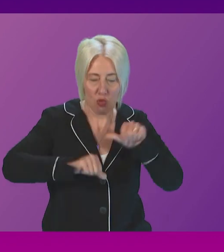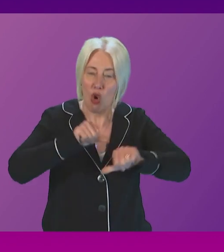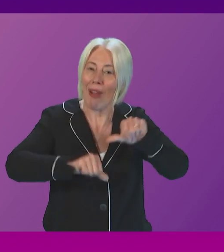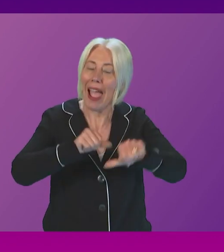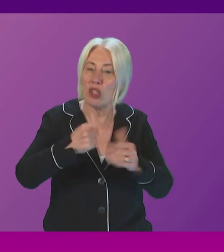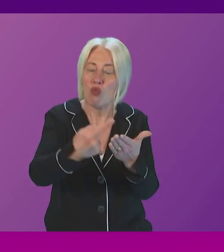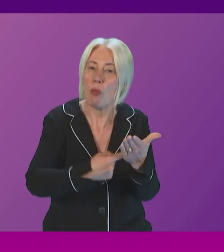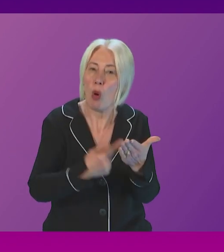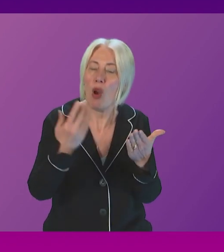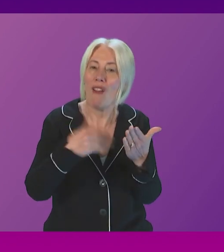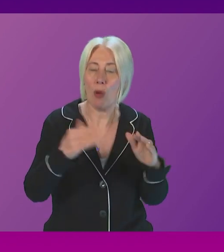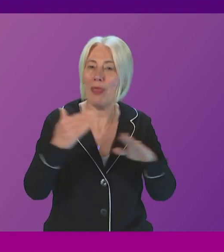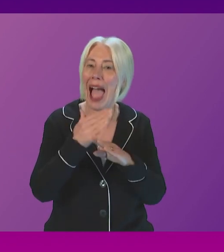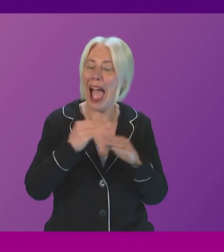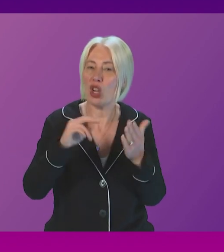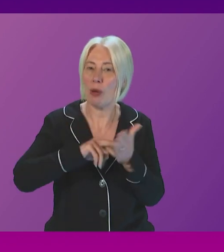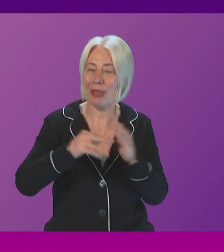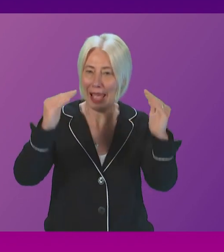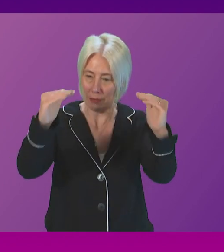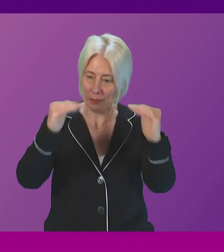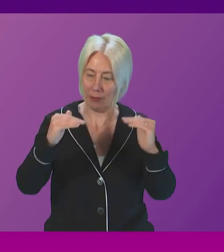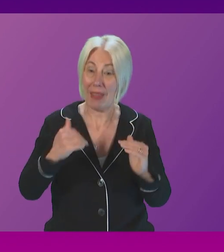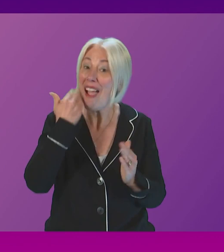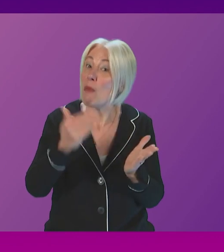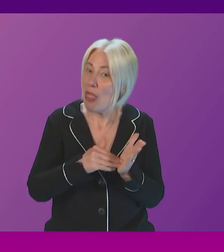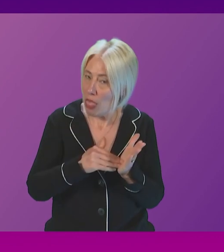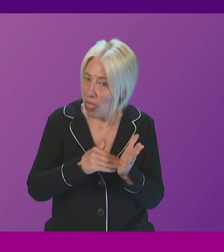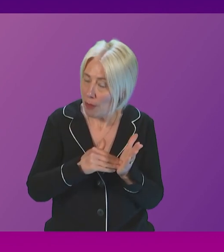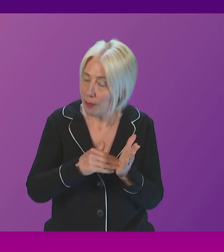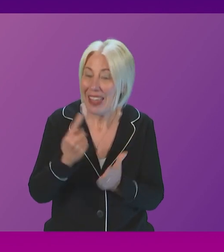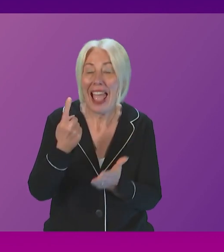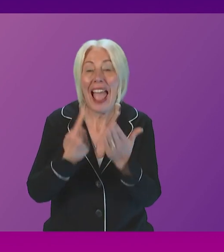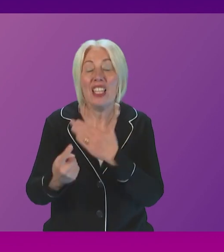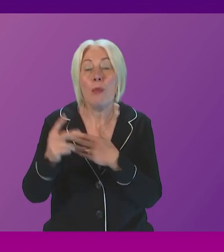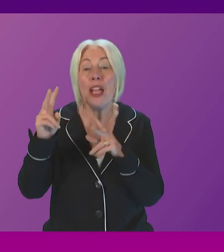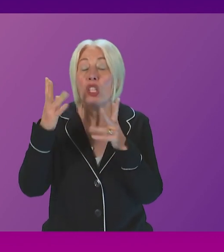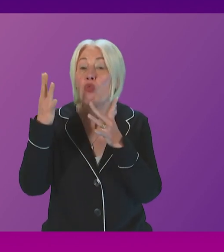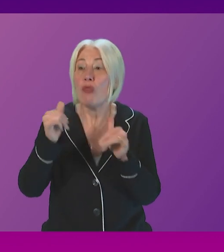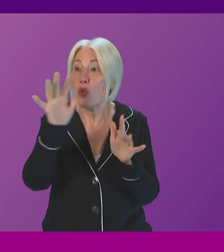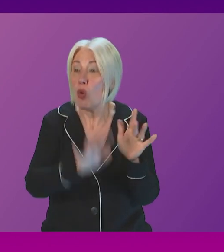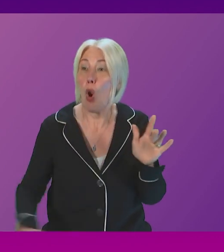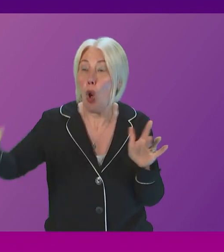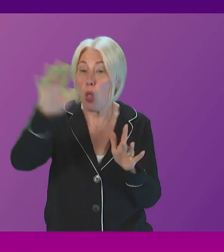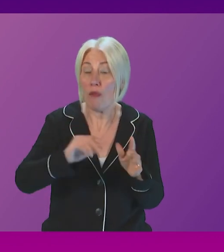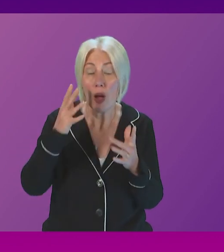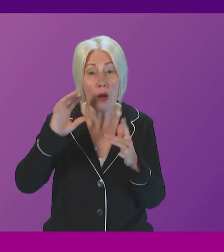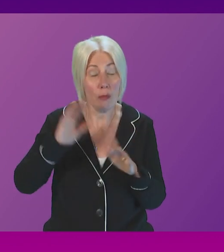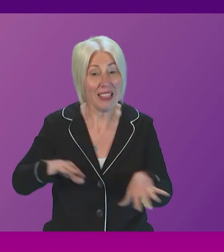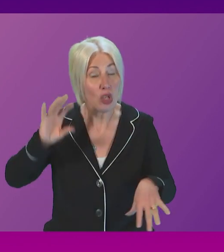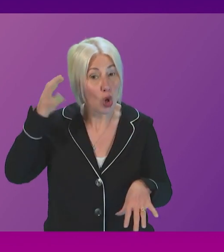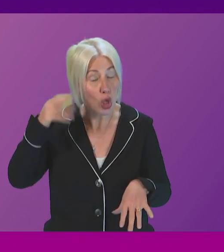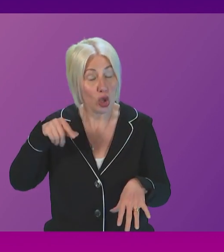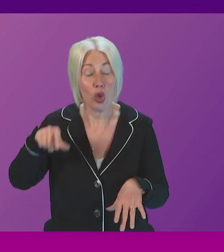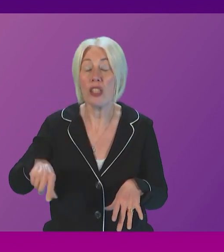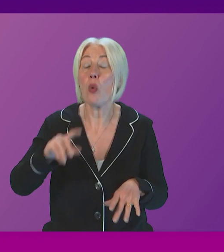against the established action plan each month. An independent review of audiology across Scotland will report with recommendations in the